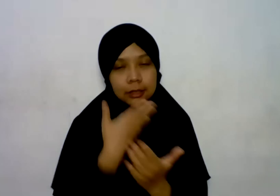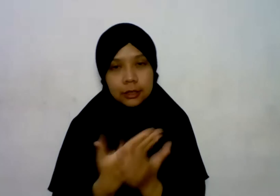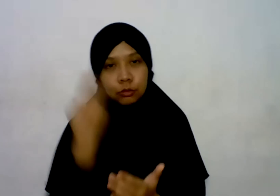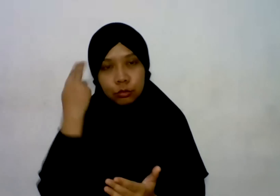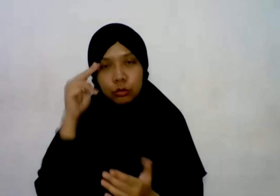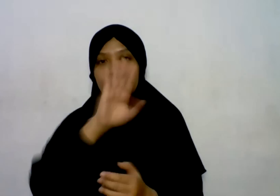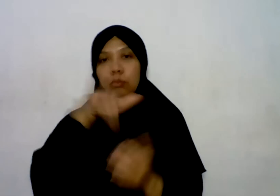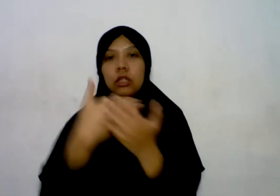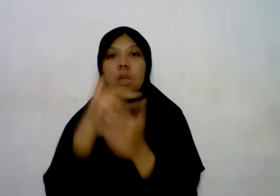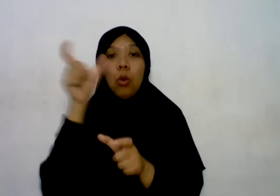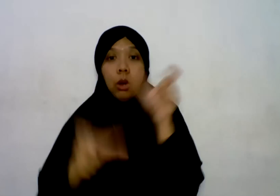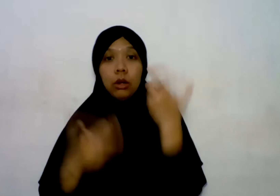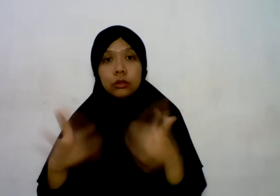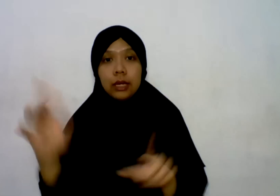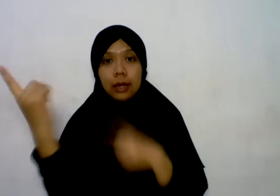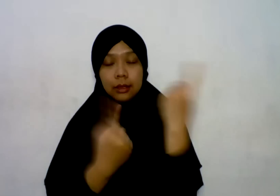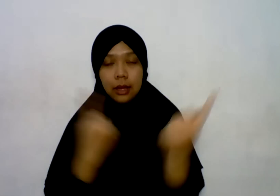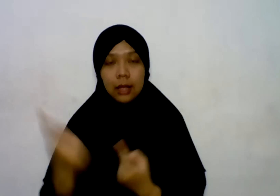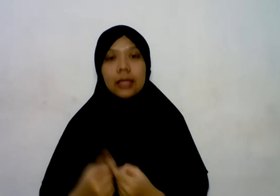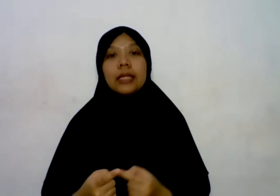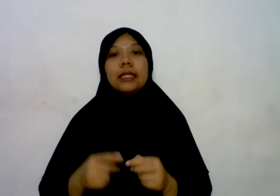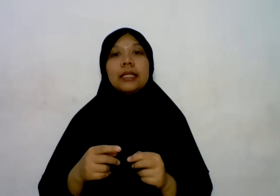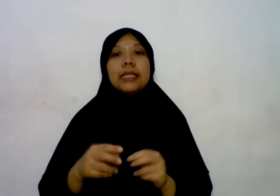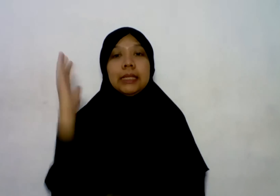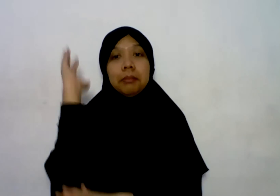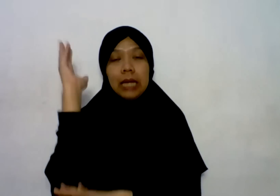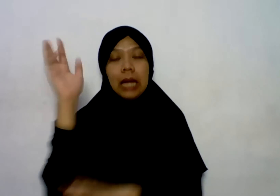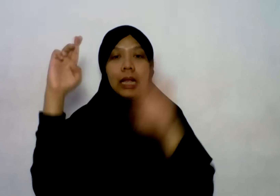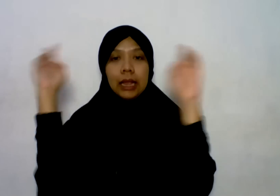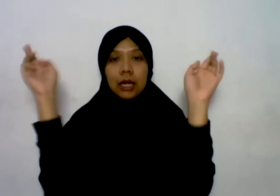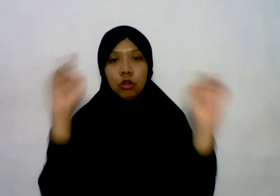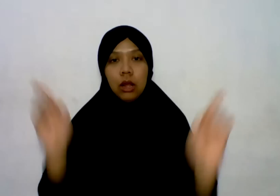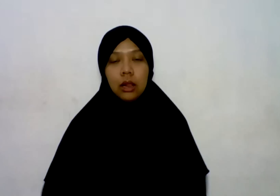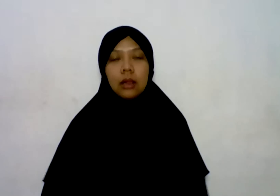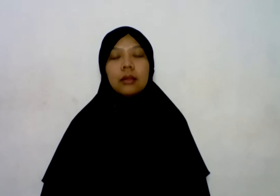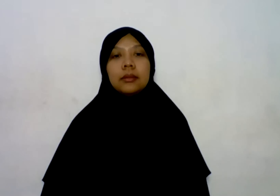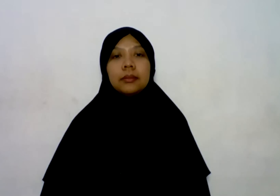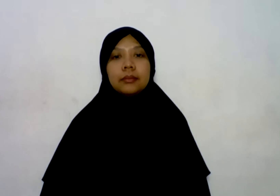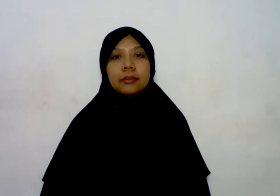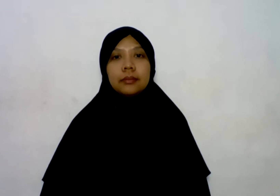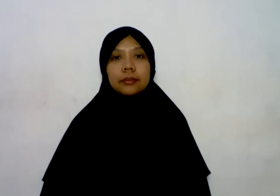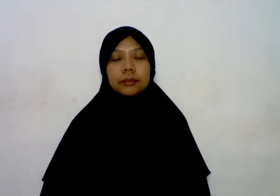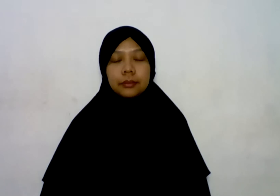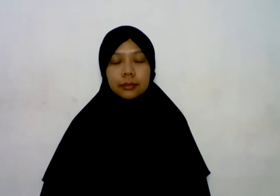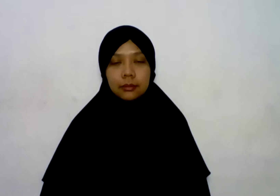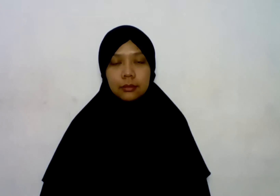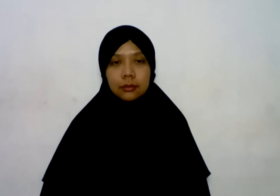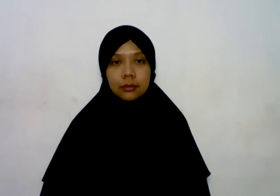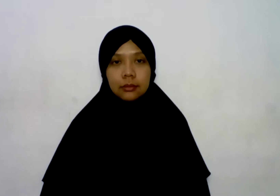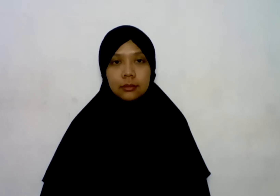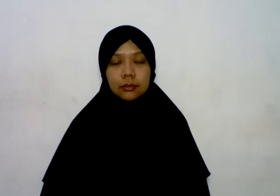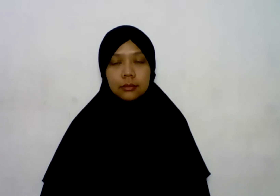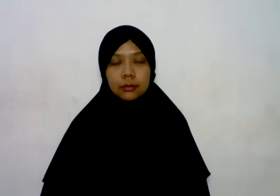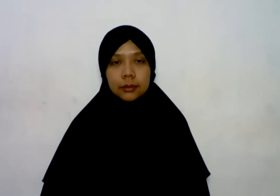joining the international webinar this afternoon. So hope all insight and knowledge sharing by all speaker audience